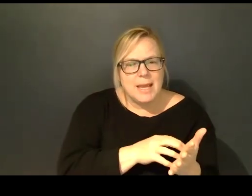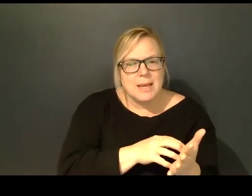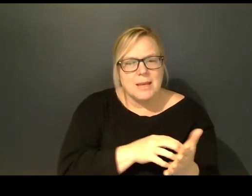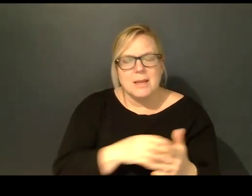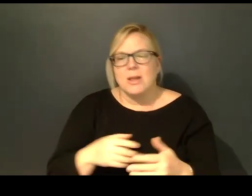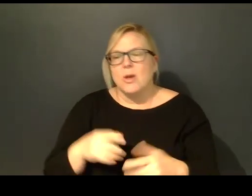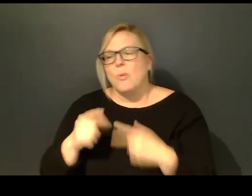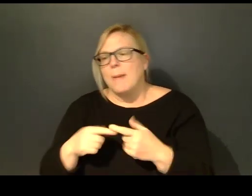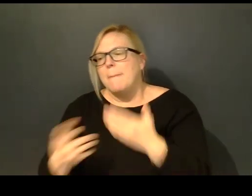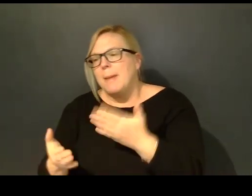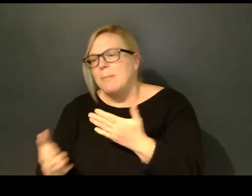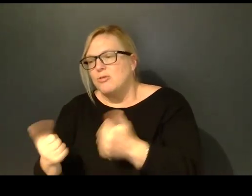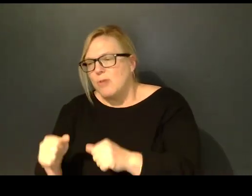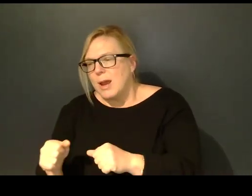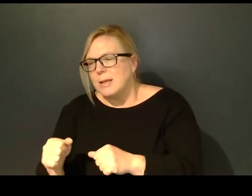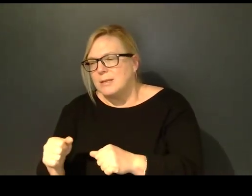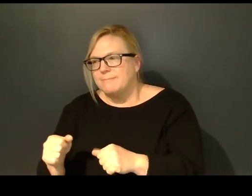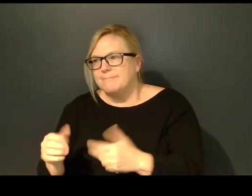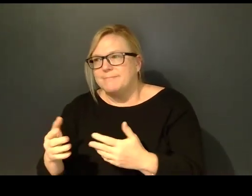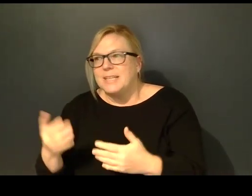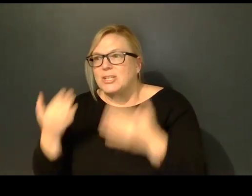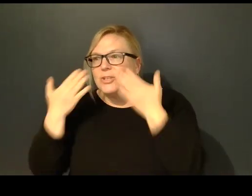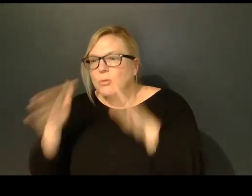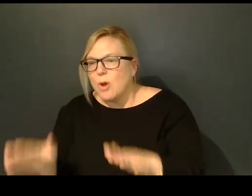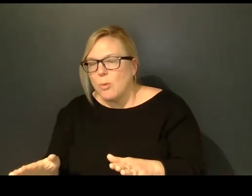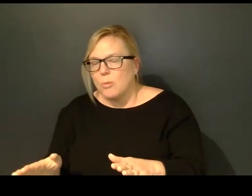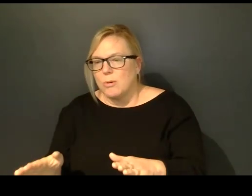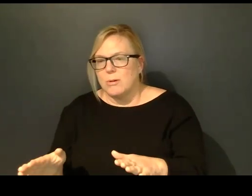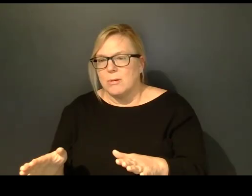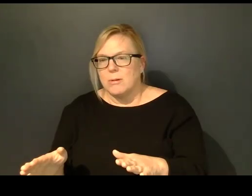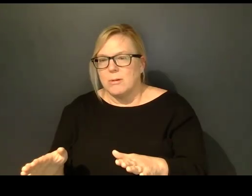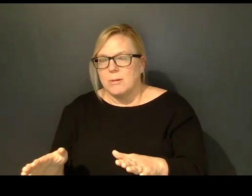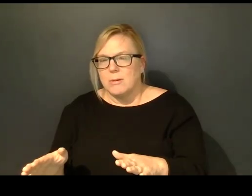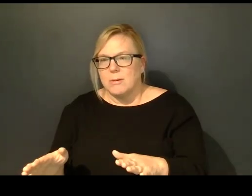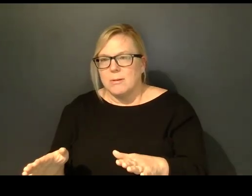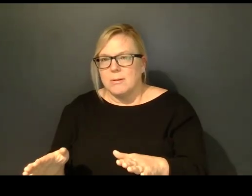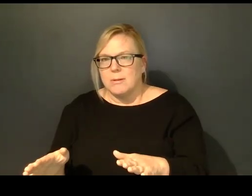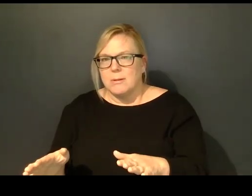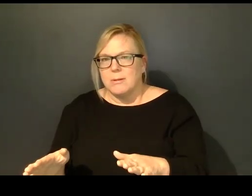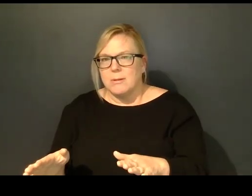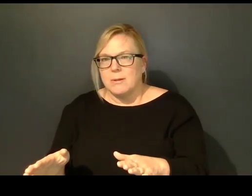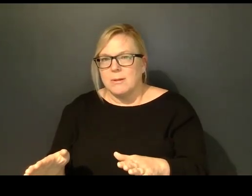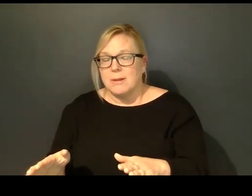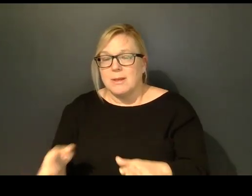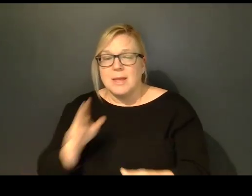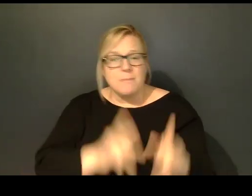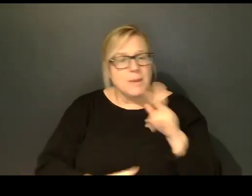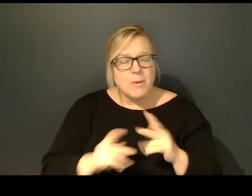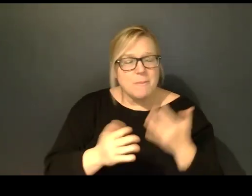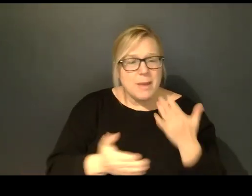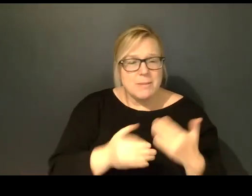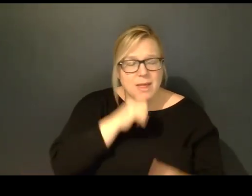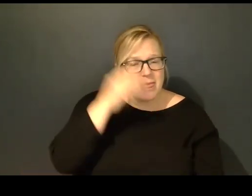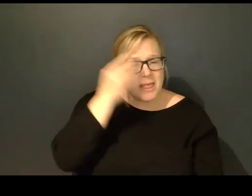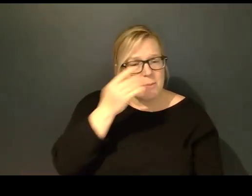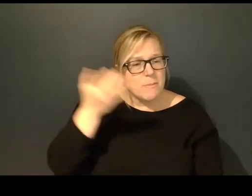lacking accessibility aren't because somebody is being willfully cruel. they may not have considered it before. And like Milena just said,